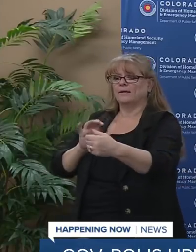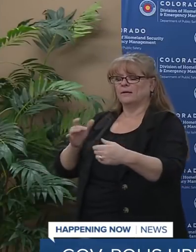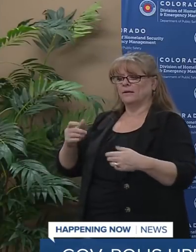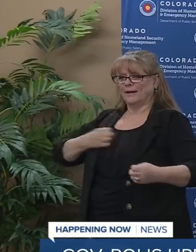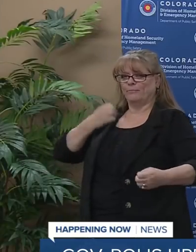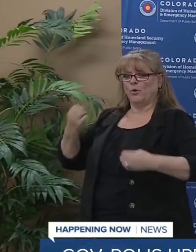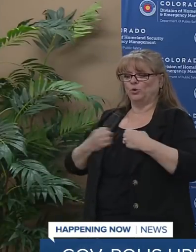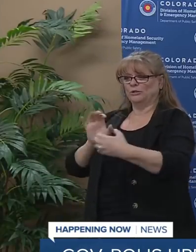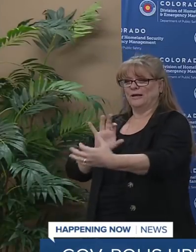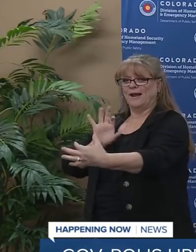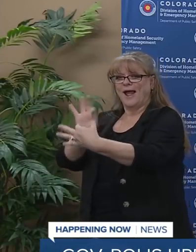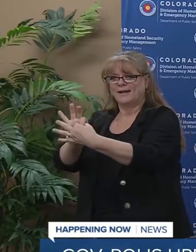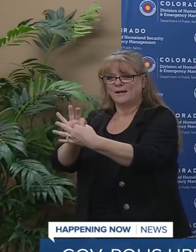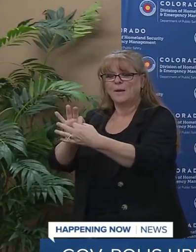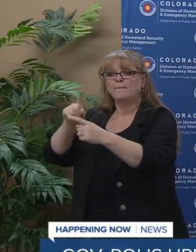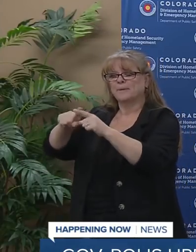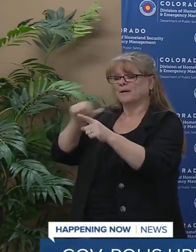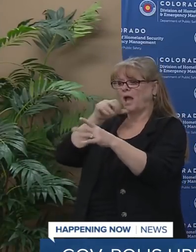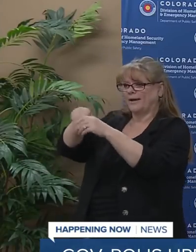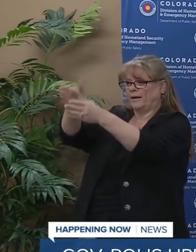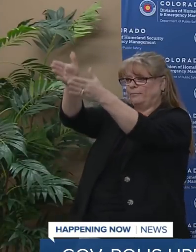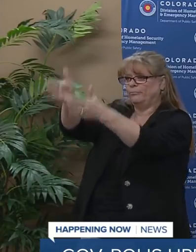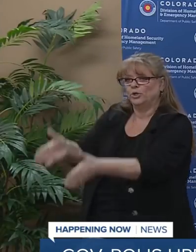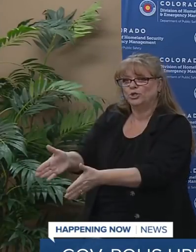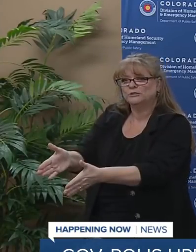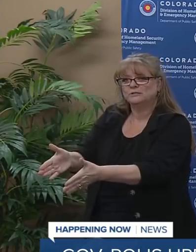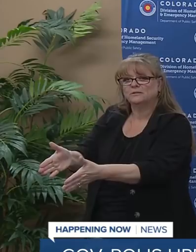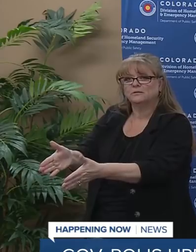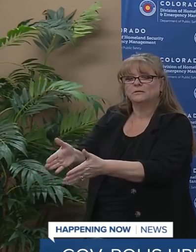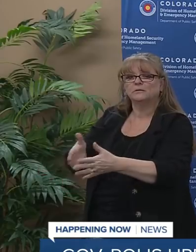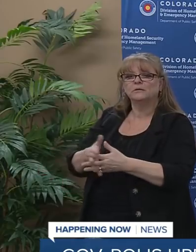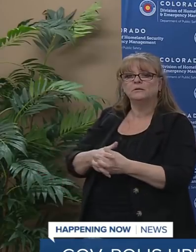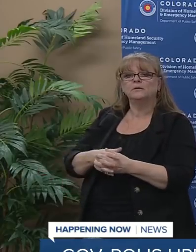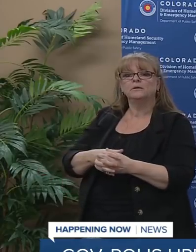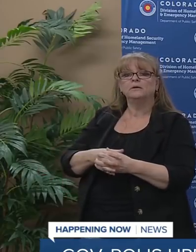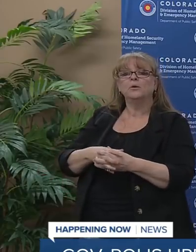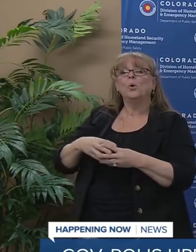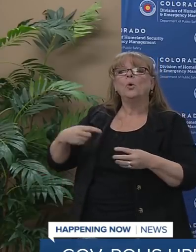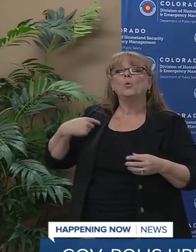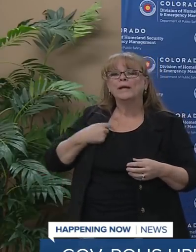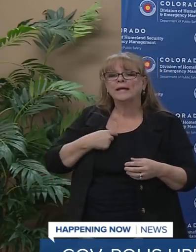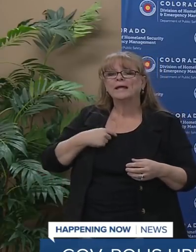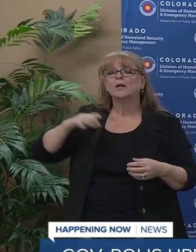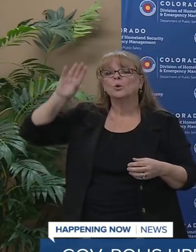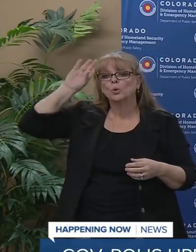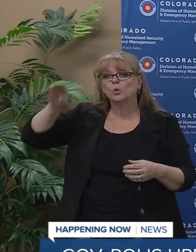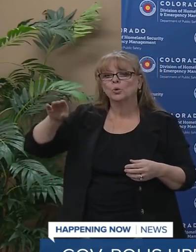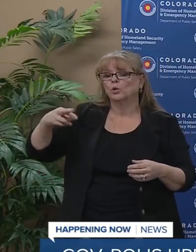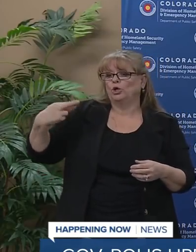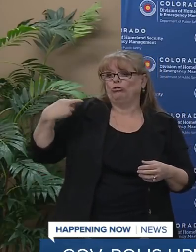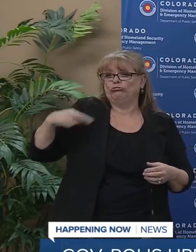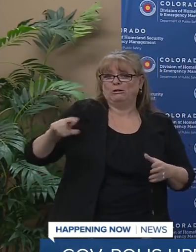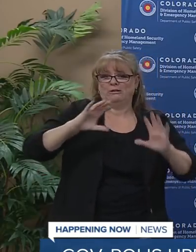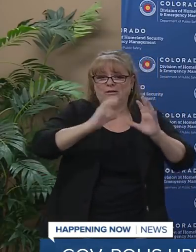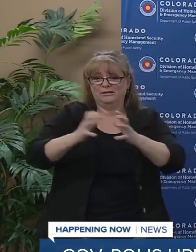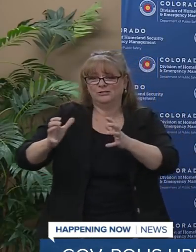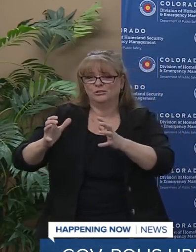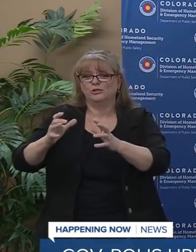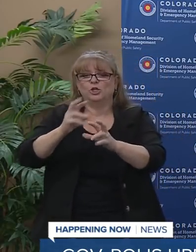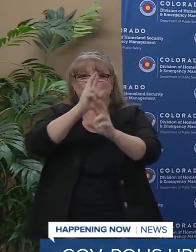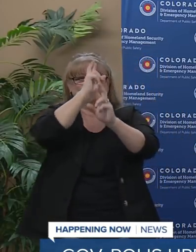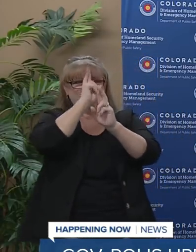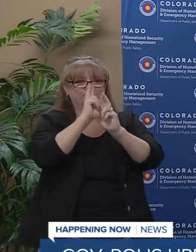people together physically. We know that our institutions of faith have great respect for life. And that's why they're leading